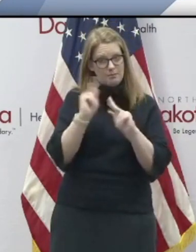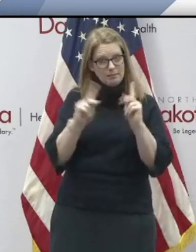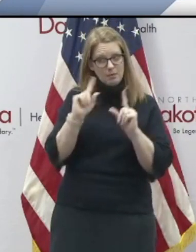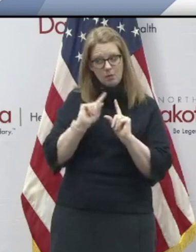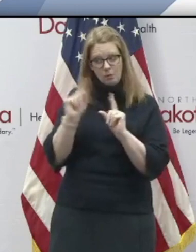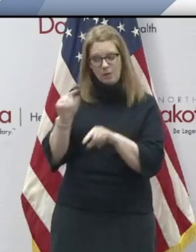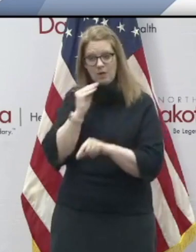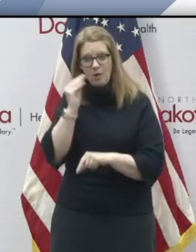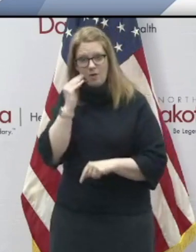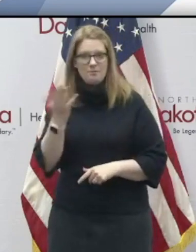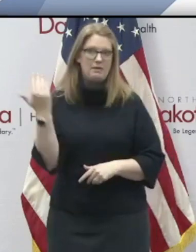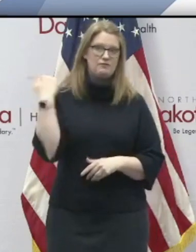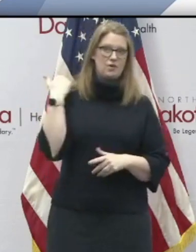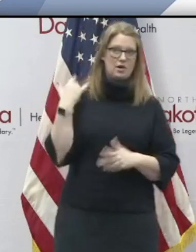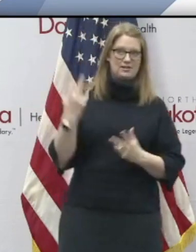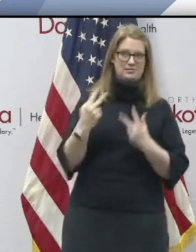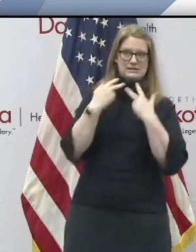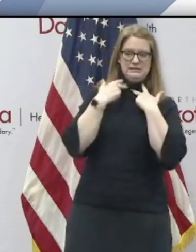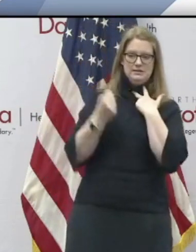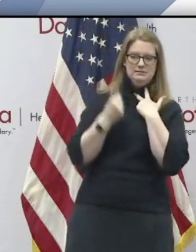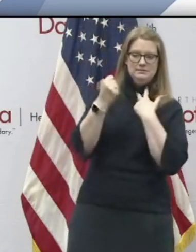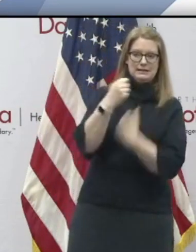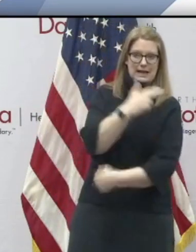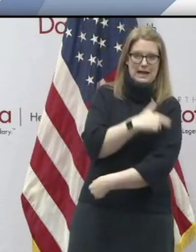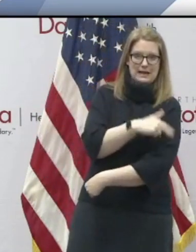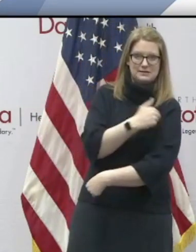2 people that were hospitalized with COVID